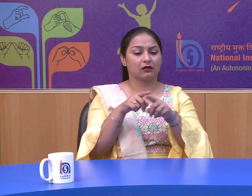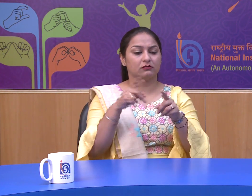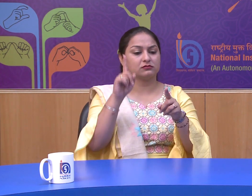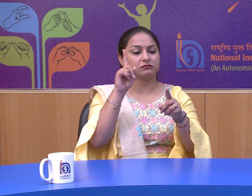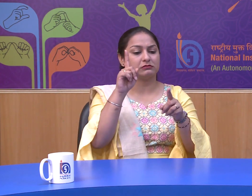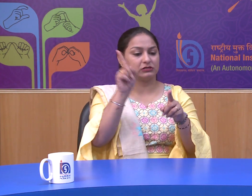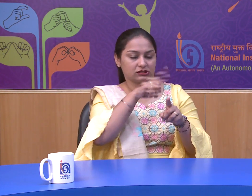state.